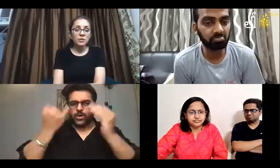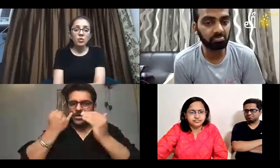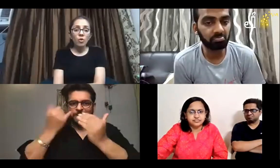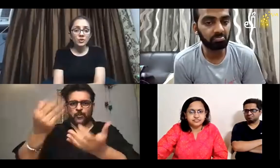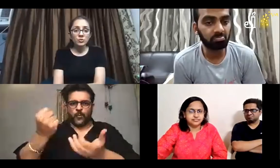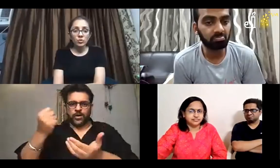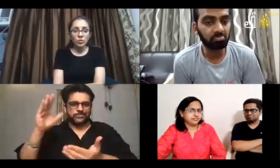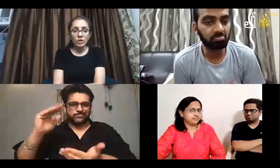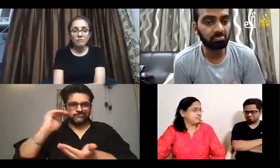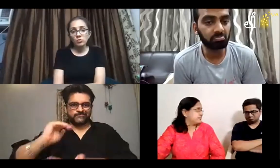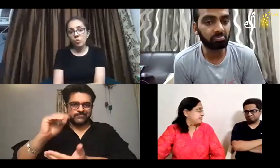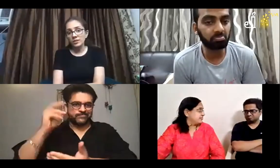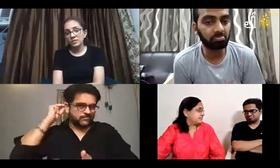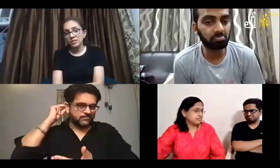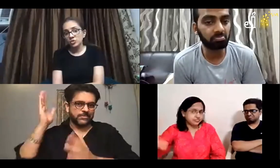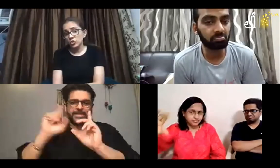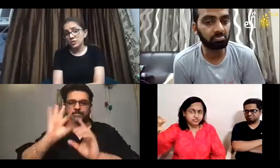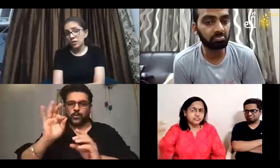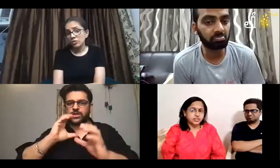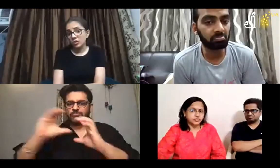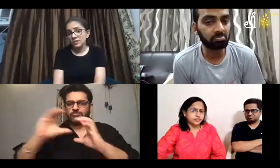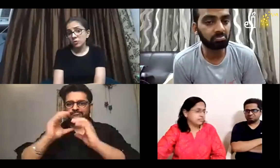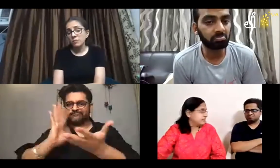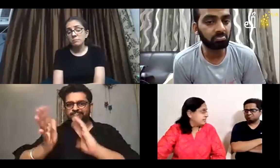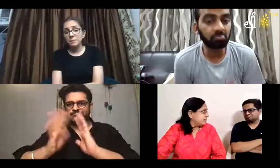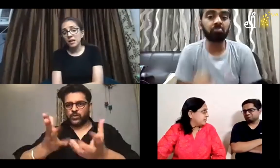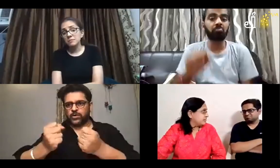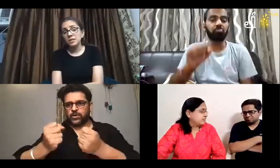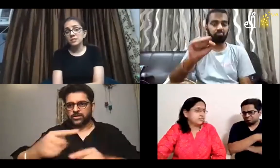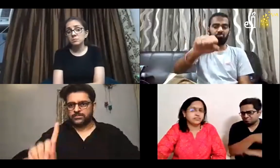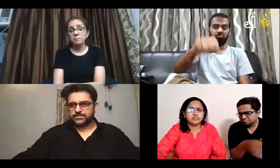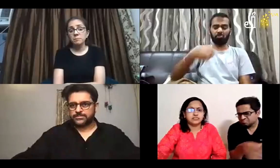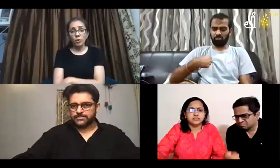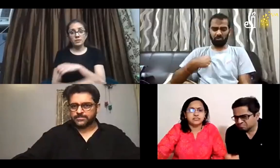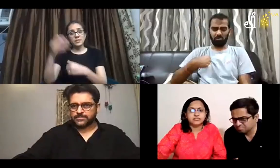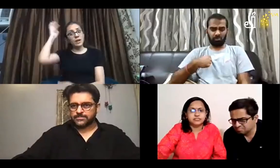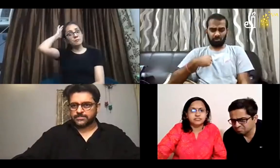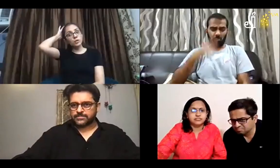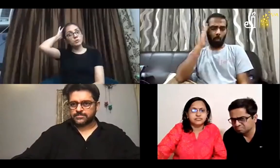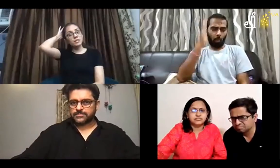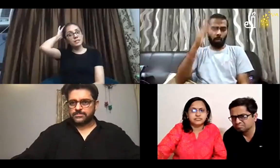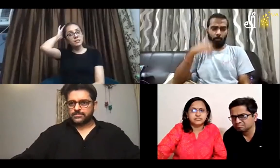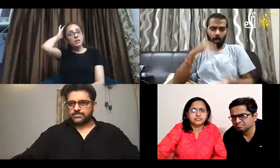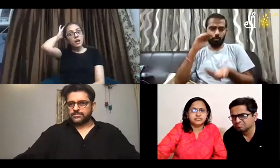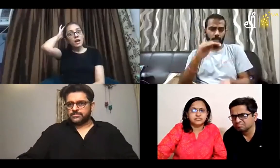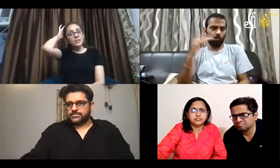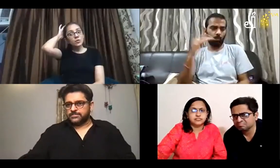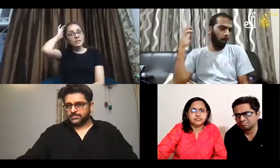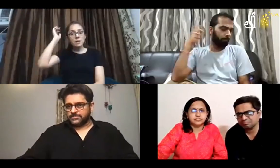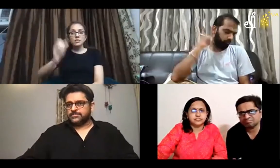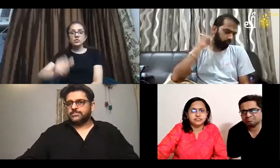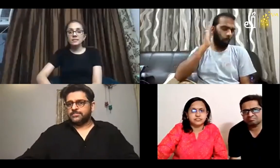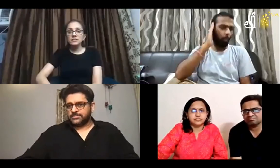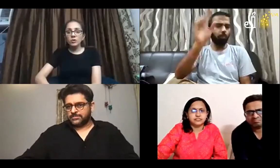Yeah, from now on, you don't know if you would want your child to have a cochlear implant, but it's important that you have to communicate. I know that